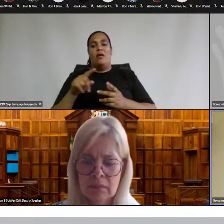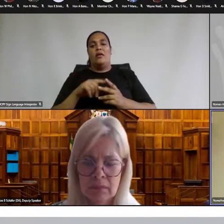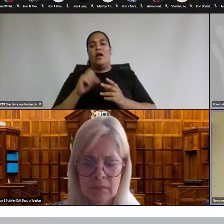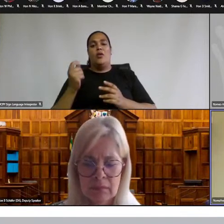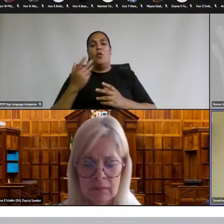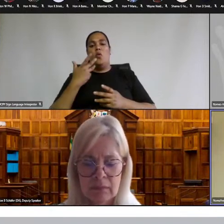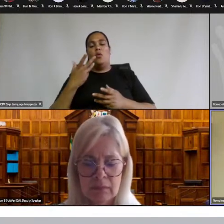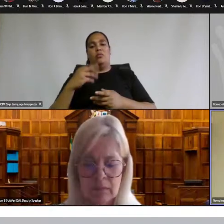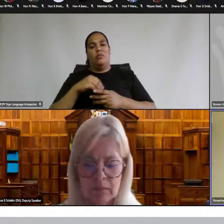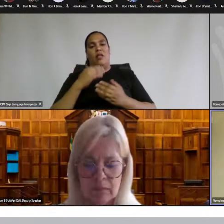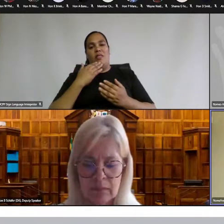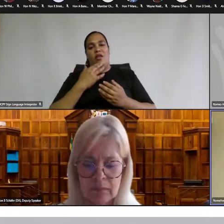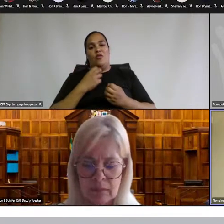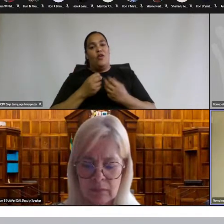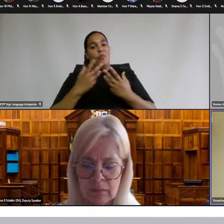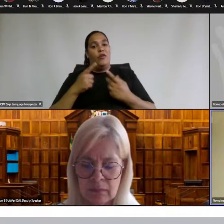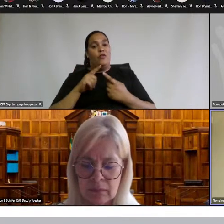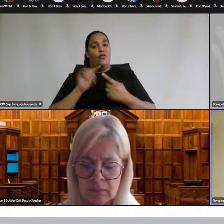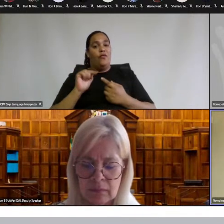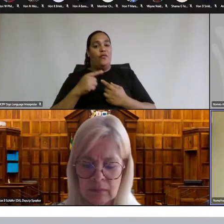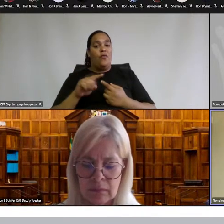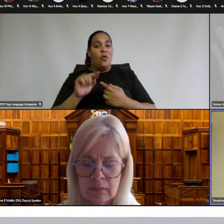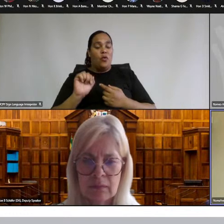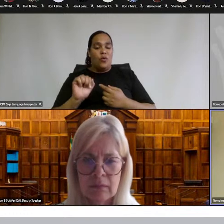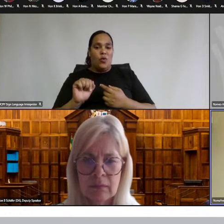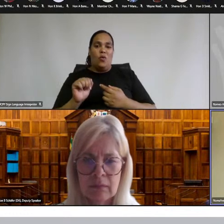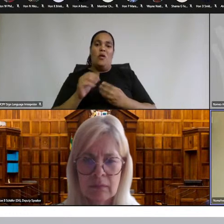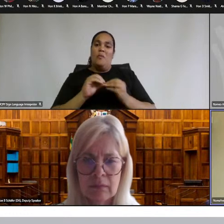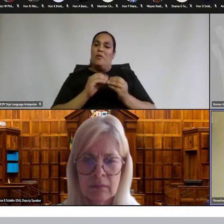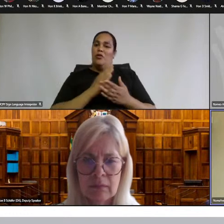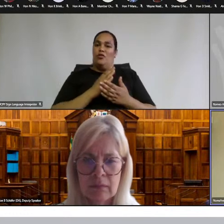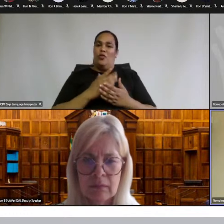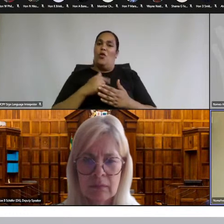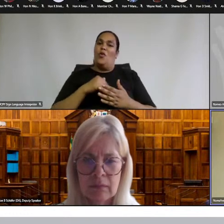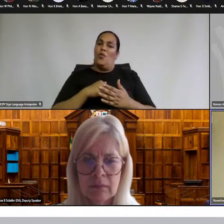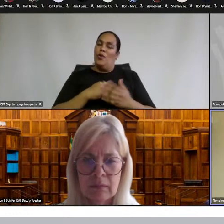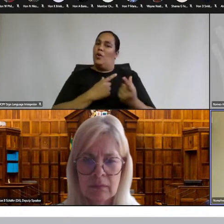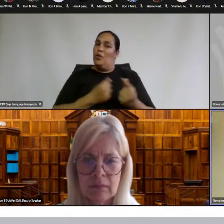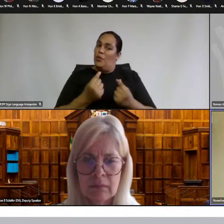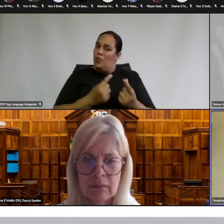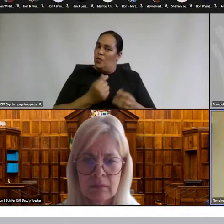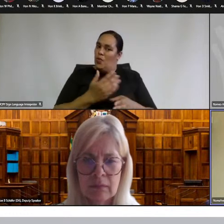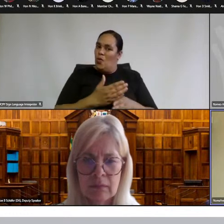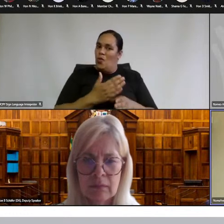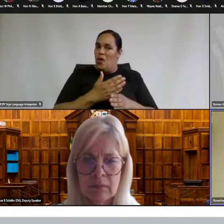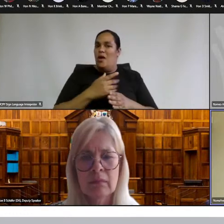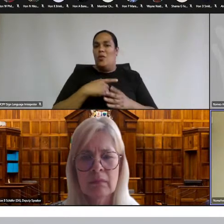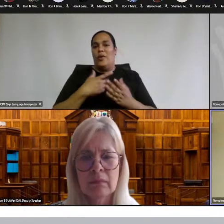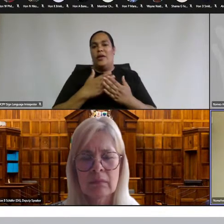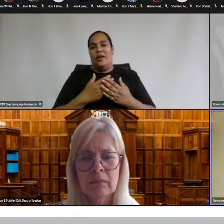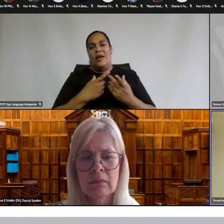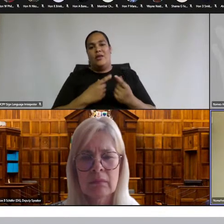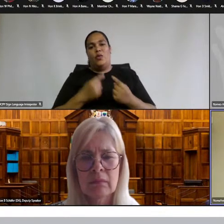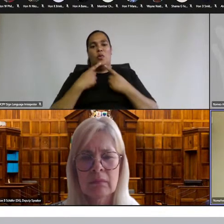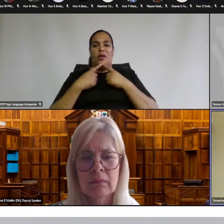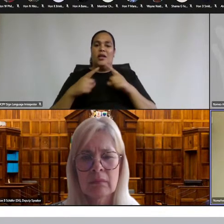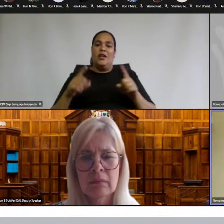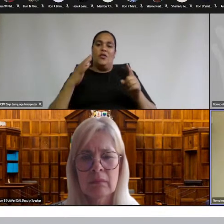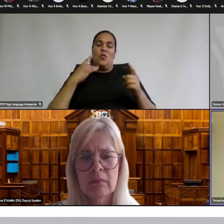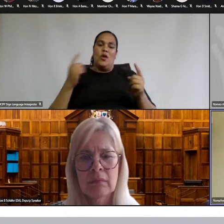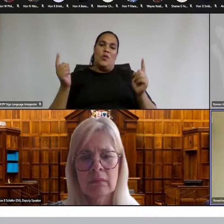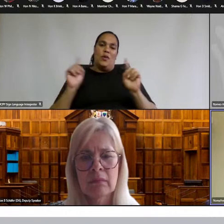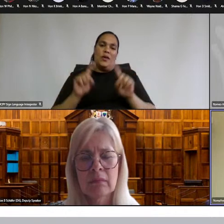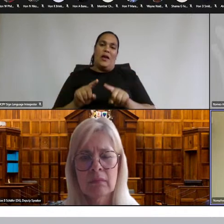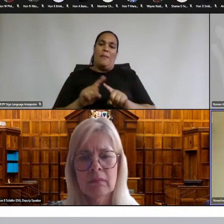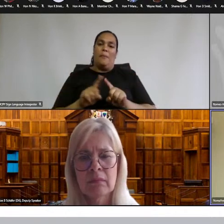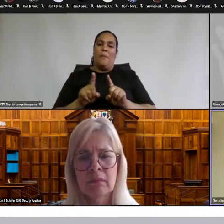Standing Committee. Thank you for actually making sure that we are on our toes, so that we make a preparation when we come. Although